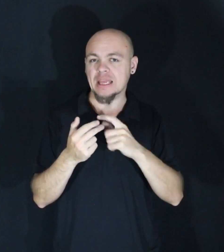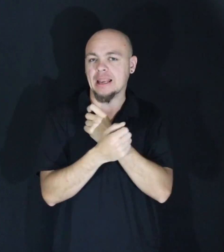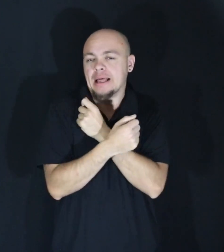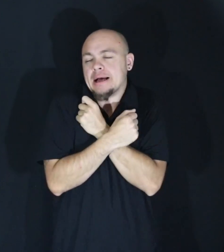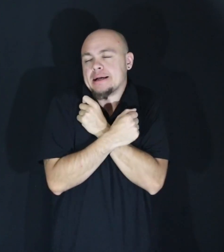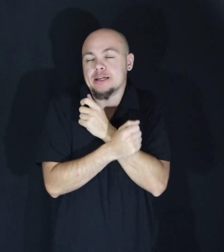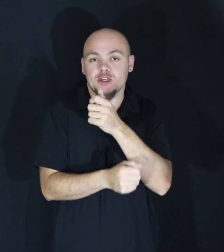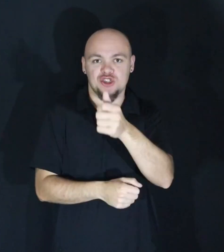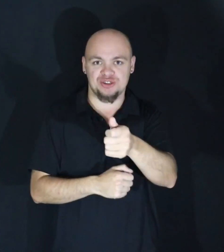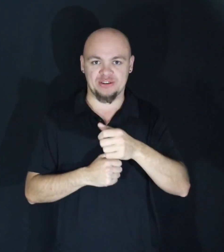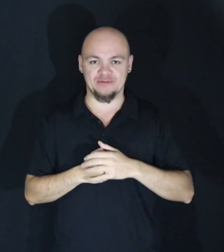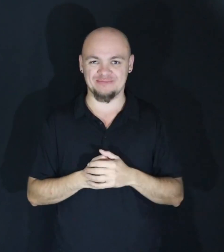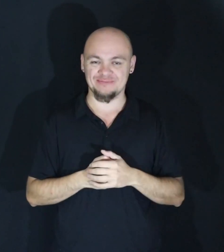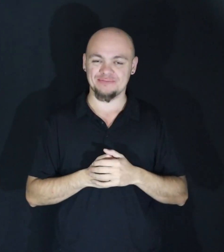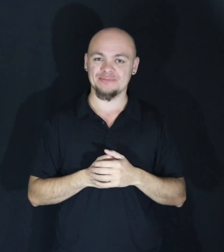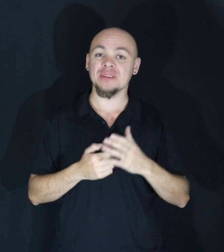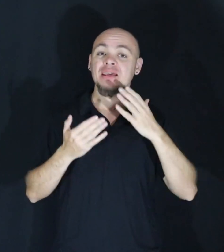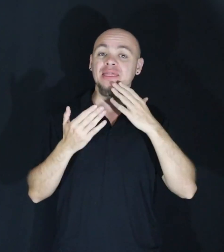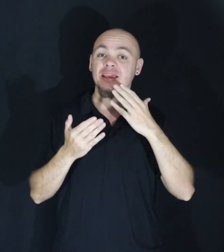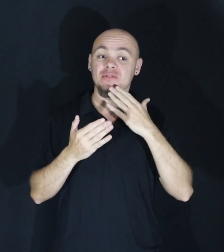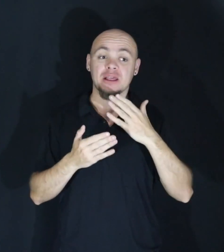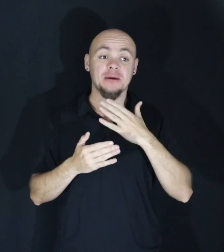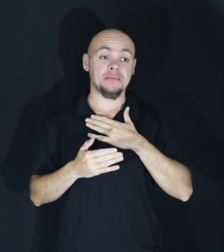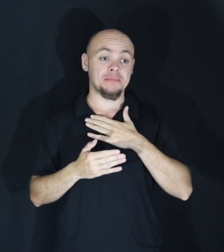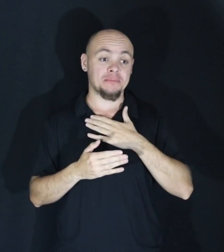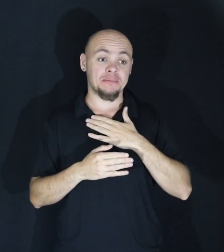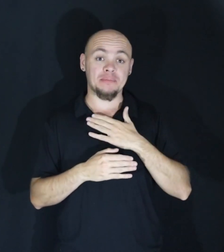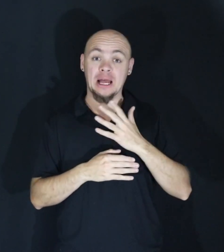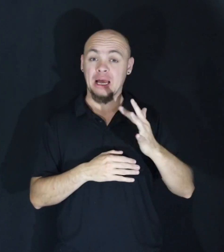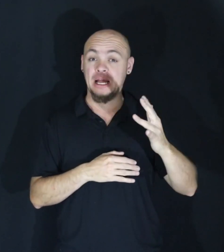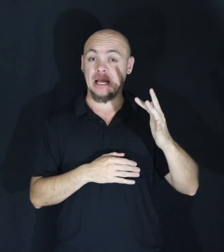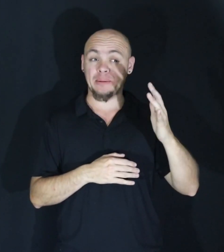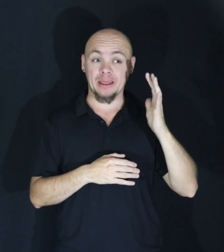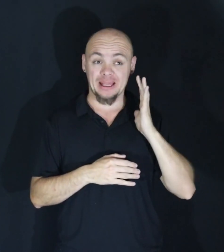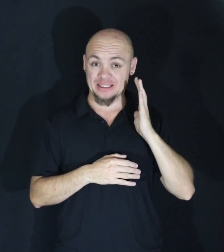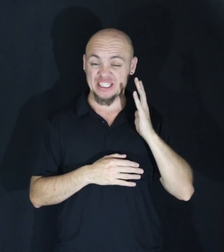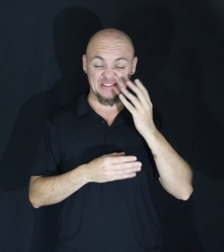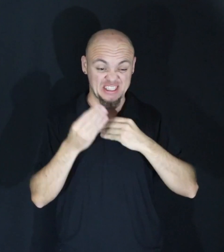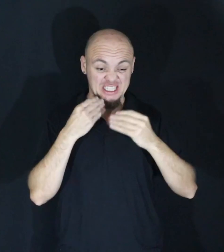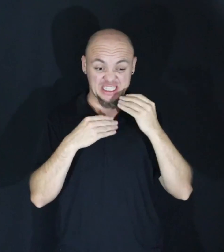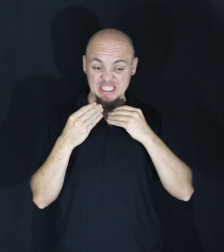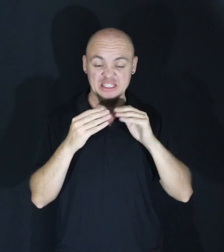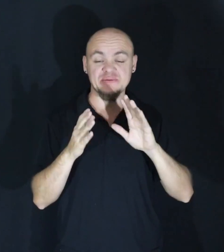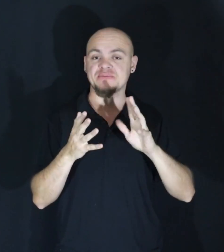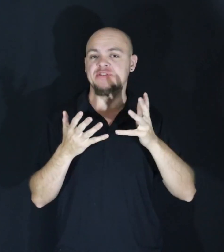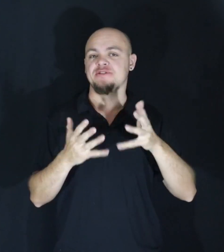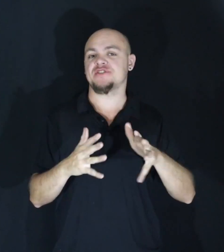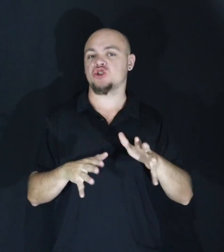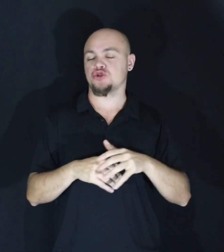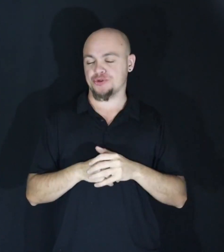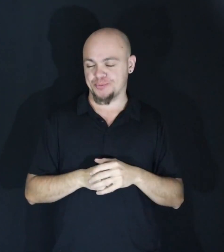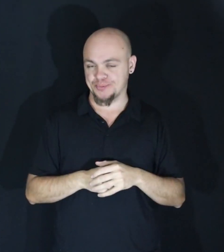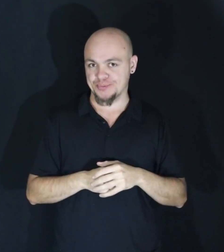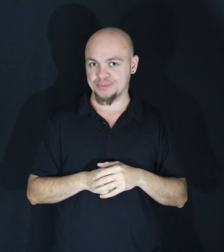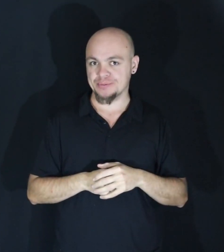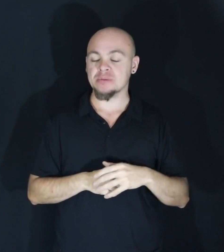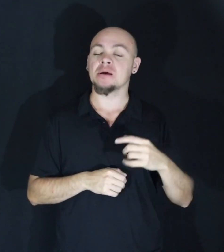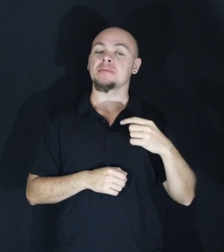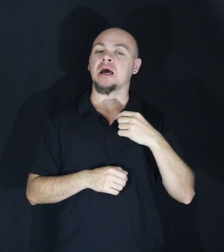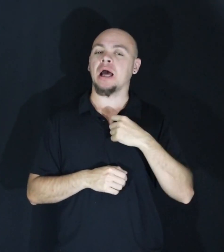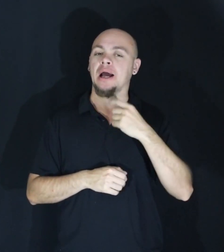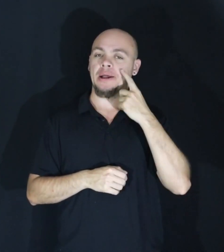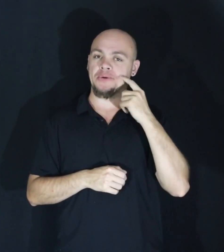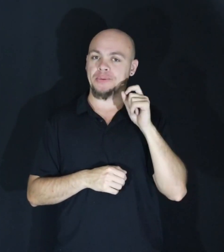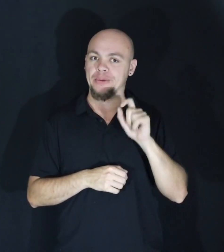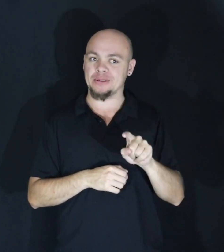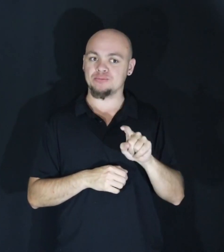yourself. Thankfully, my days of picking out garbage are long gone. Whew. What I've found is